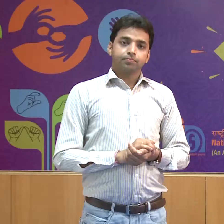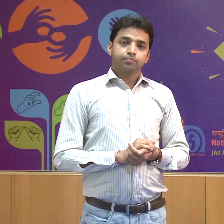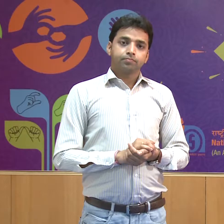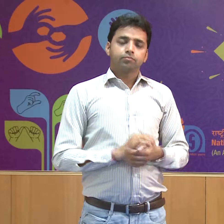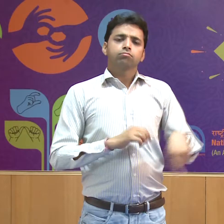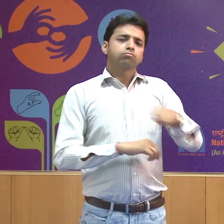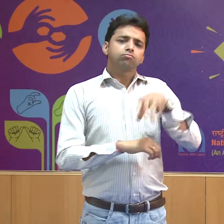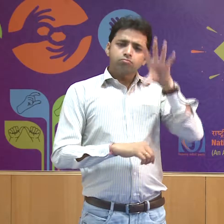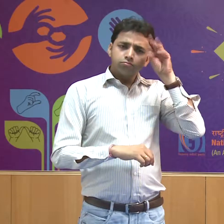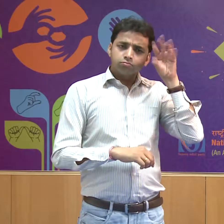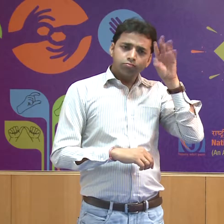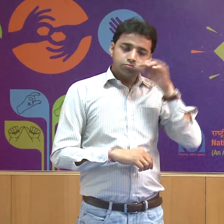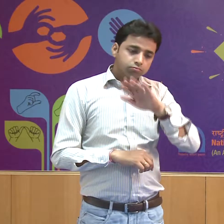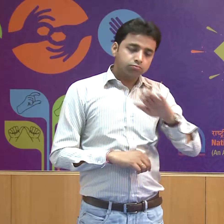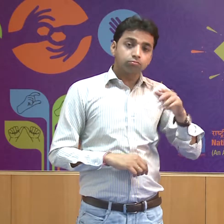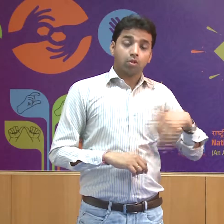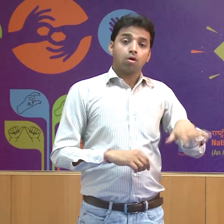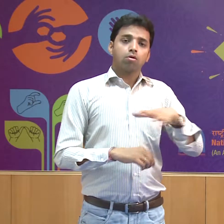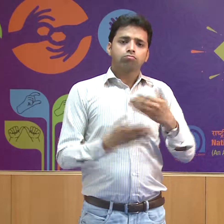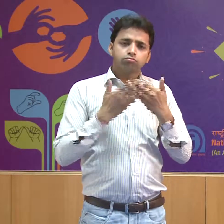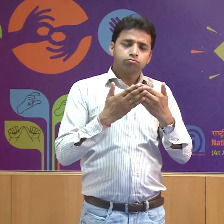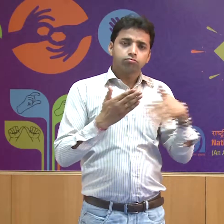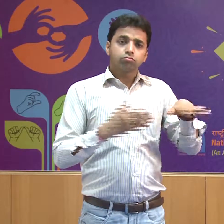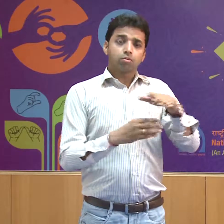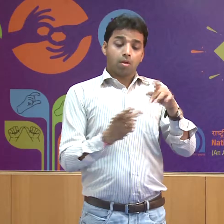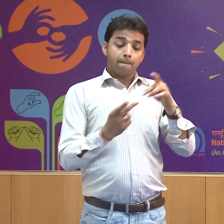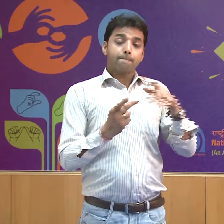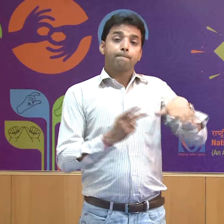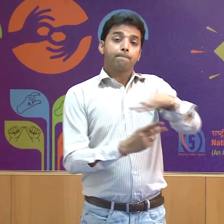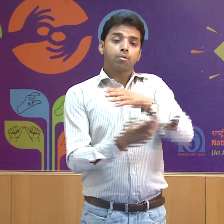Learners, we also studied about the medium of instruction